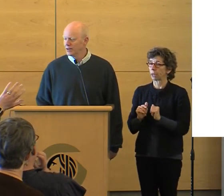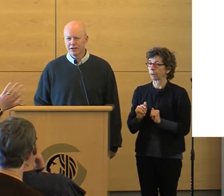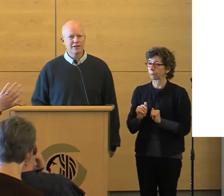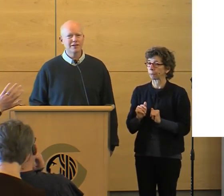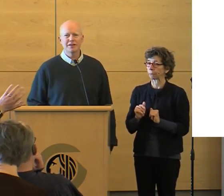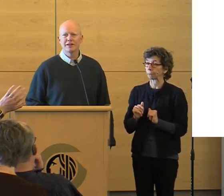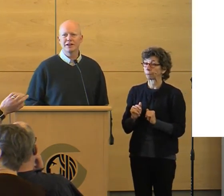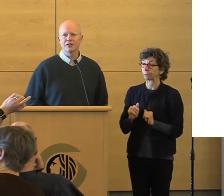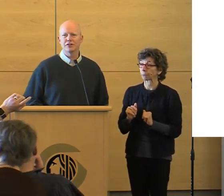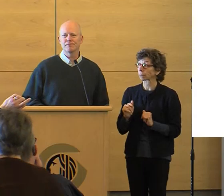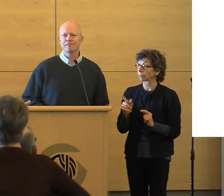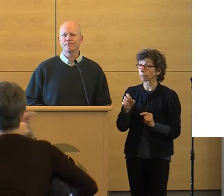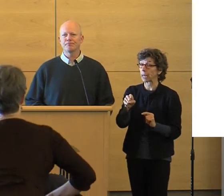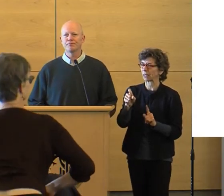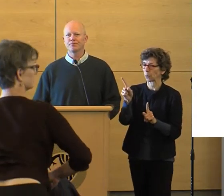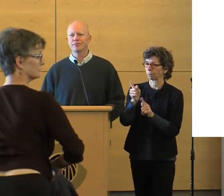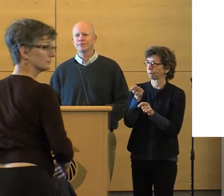language.